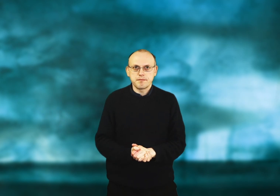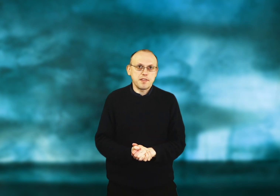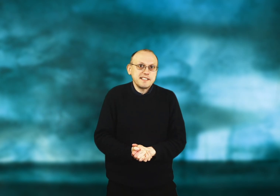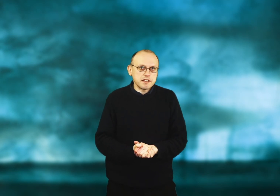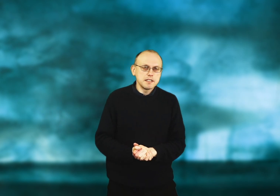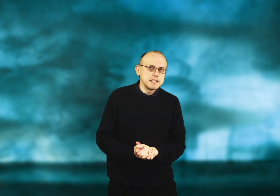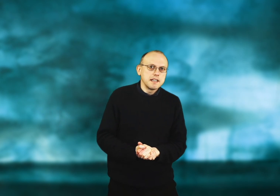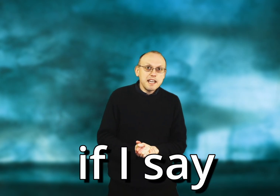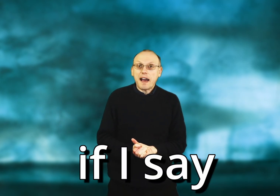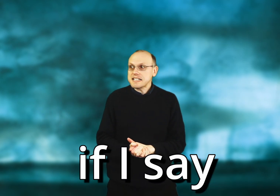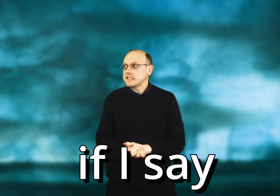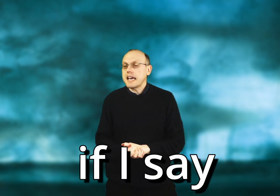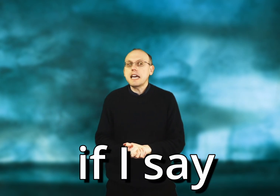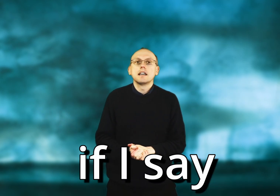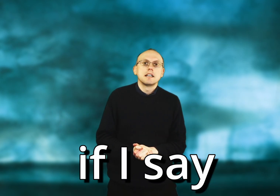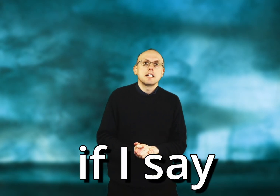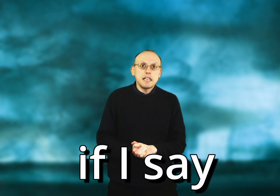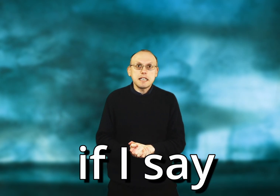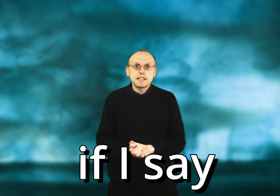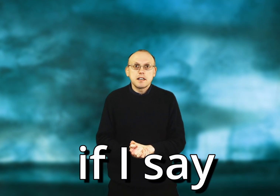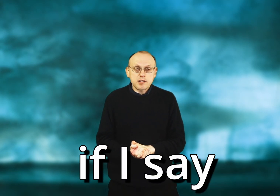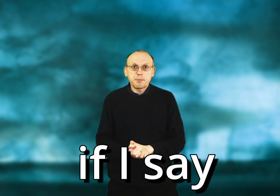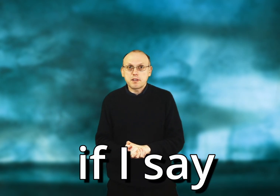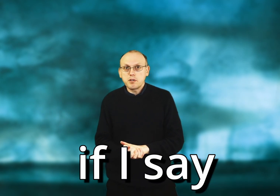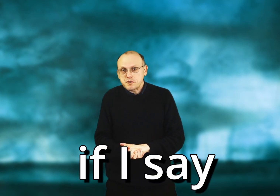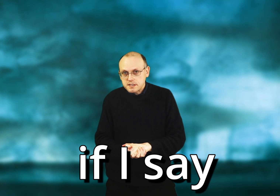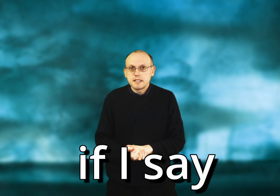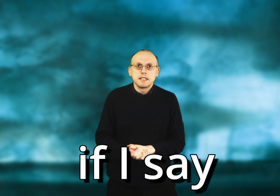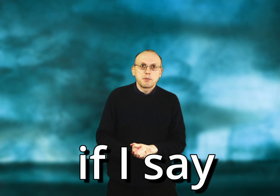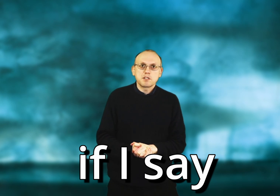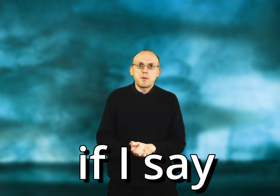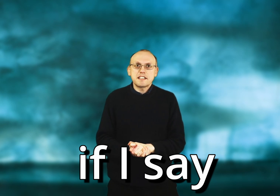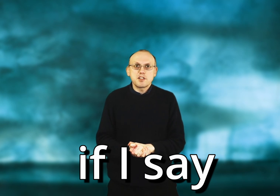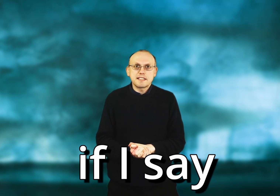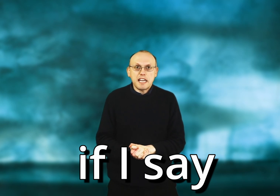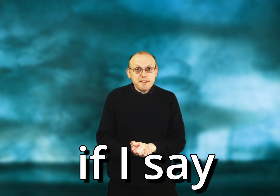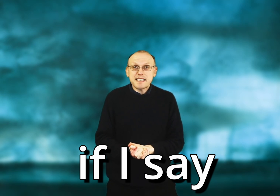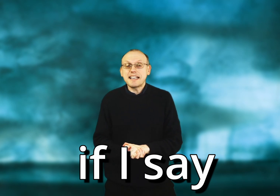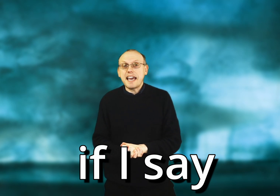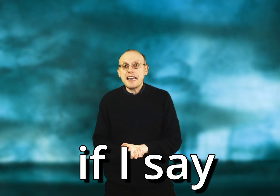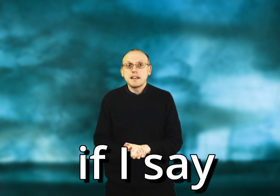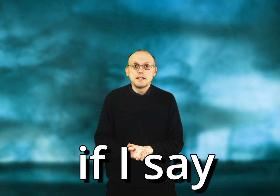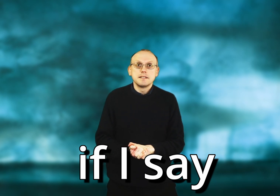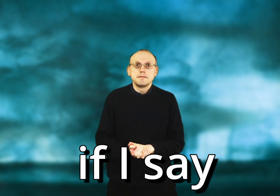that's it. If I say is a dependent clause. Because when I just say, if I say